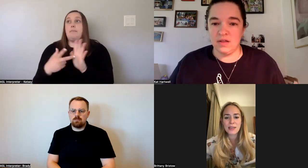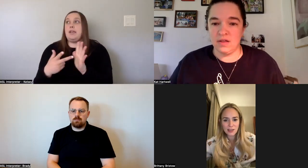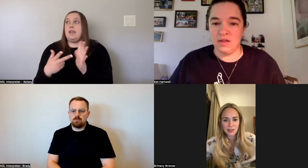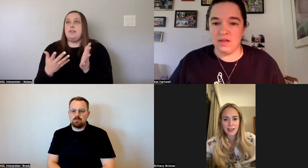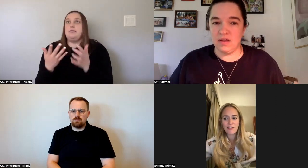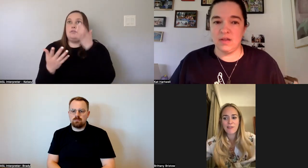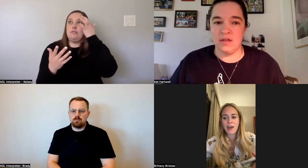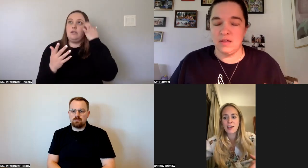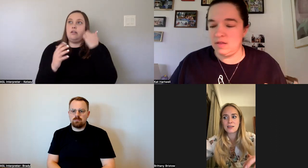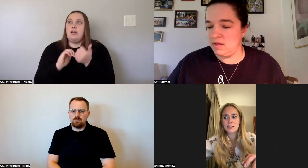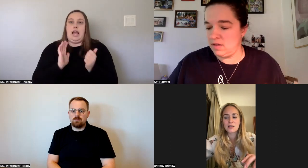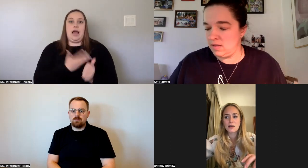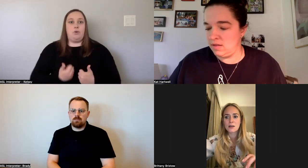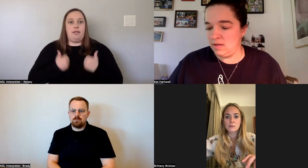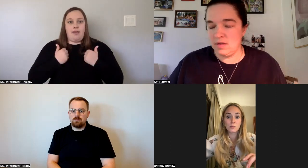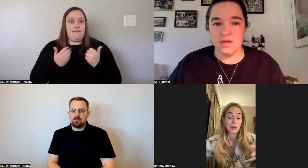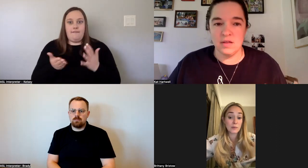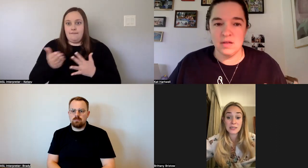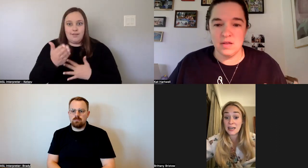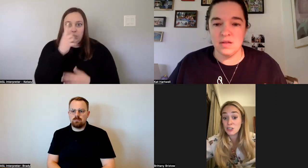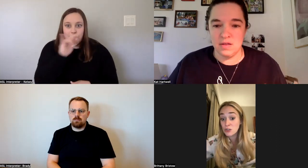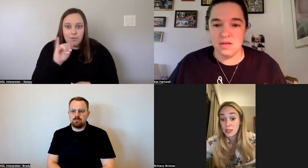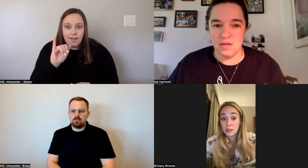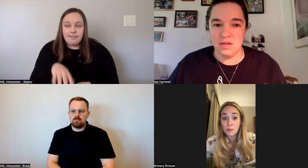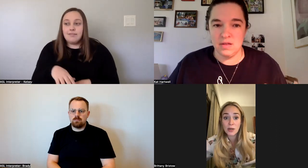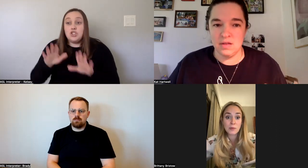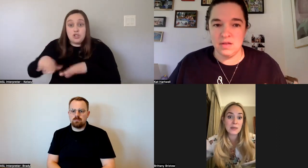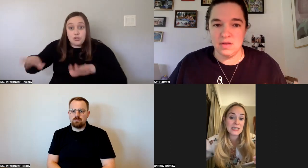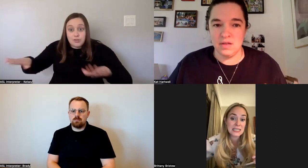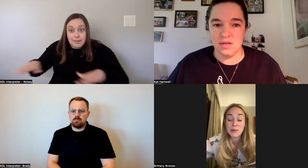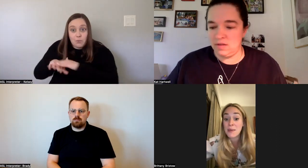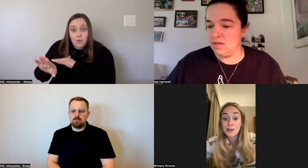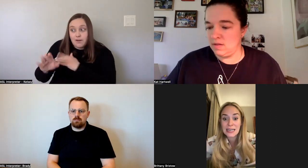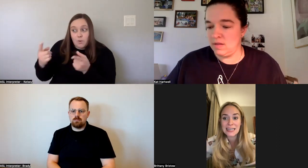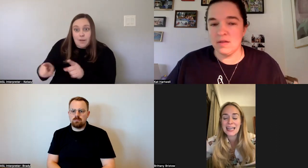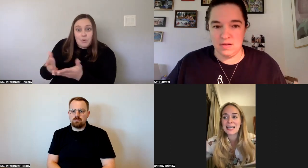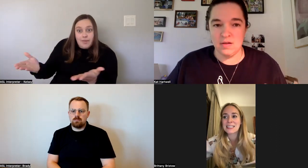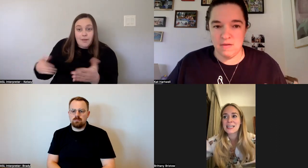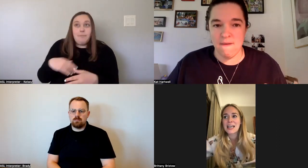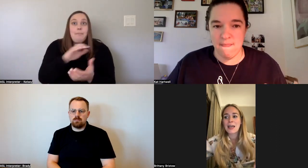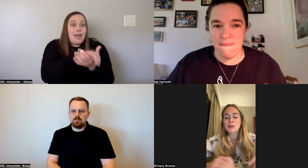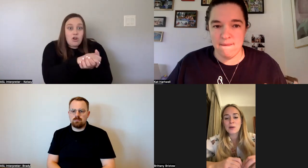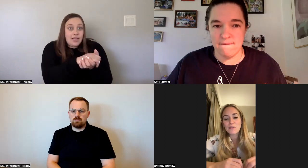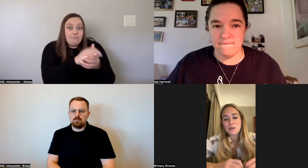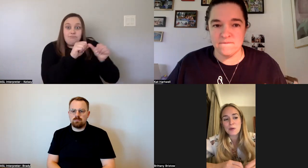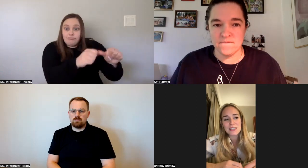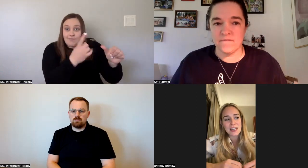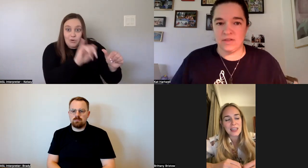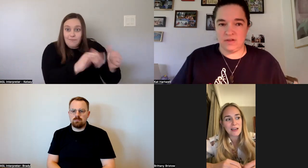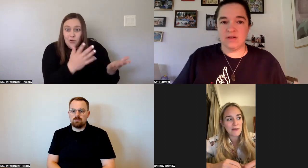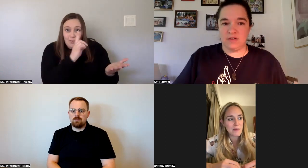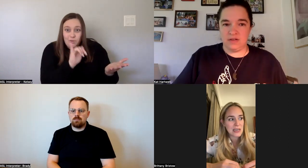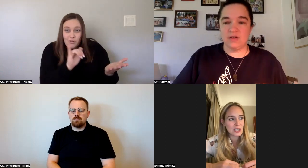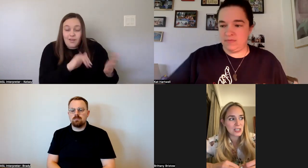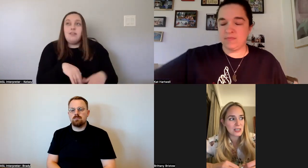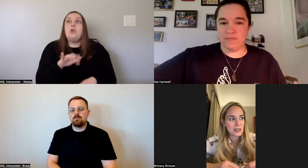would navigate our life and what it would mean to have children and what it would mean to be married. And it was one of those books that I